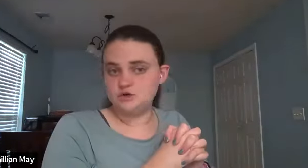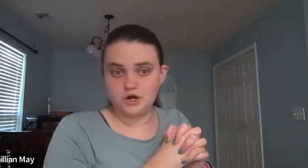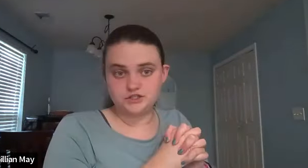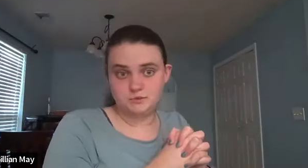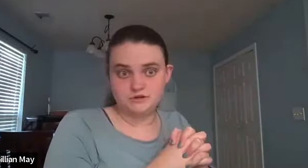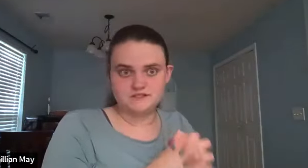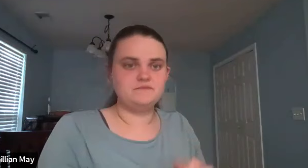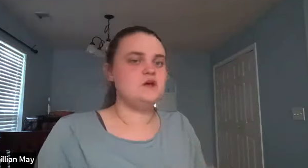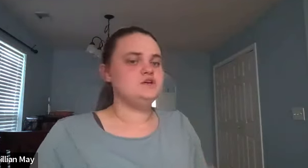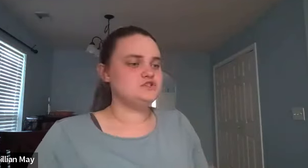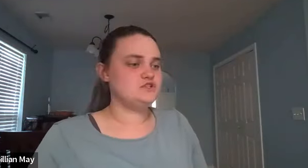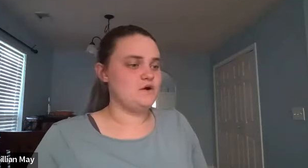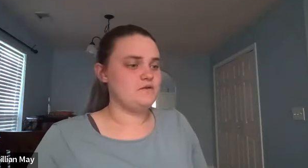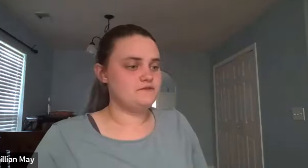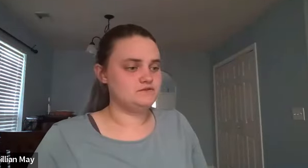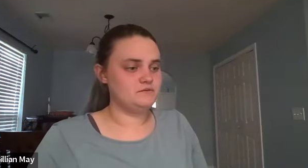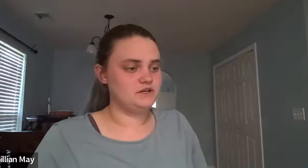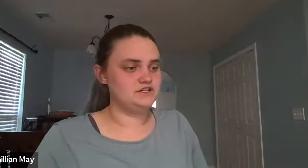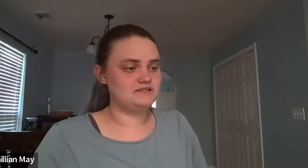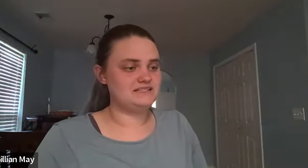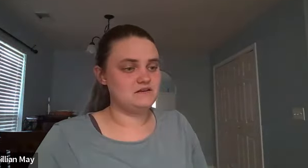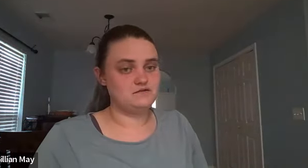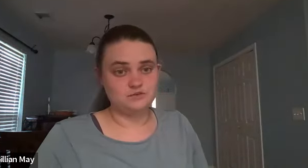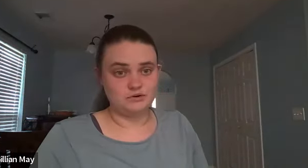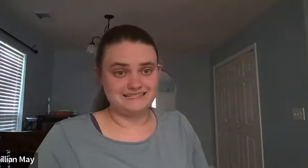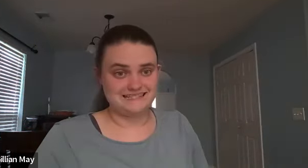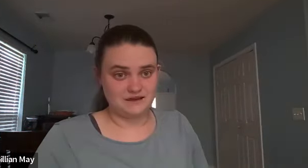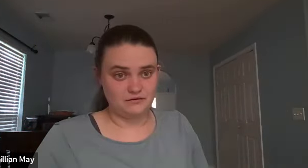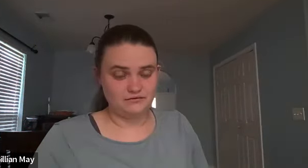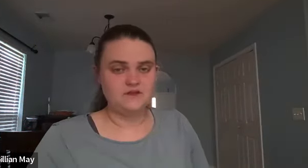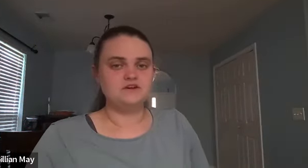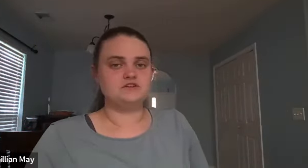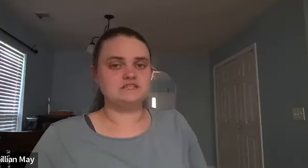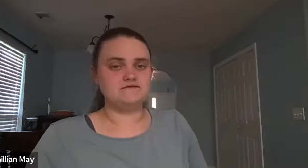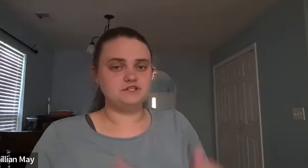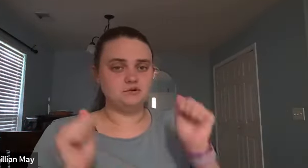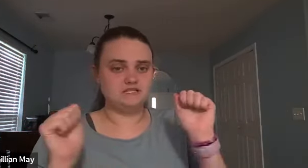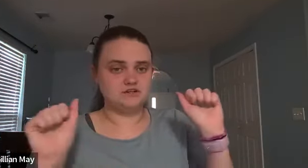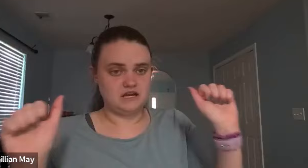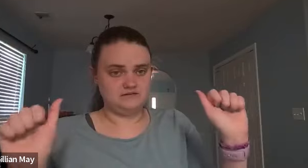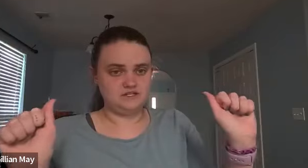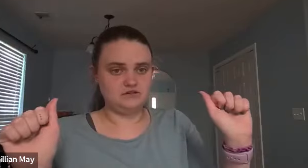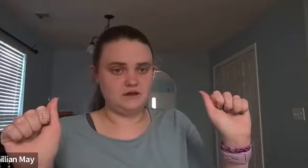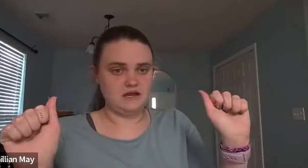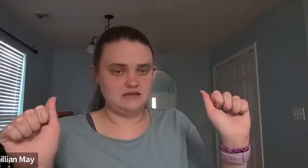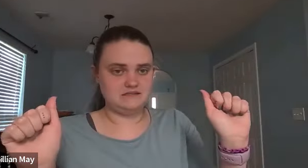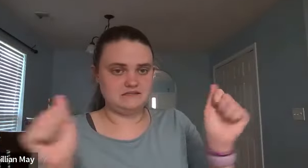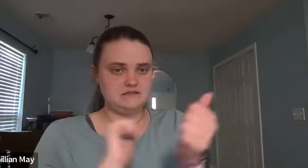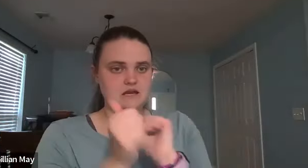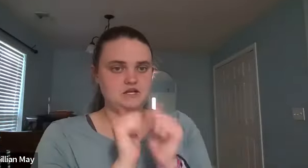our sports. So the first one we're going to do is the sign for sports itself. So the sign for sports is you're going to have 2 A's and you're